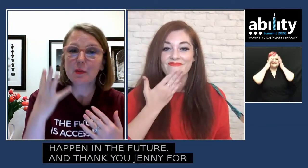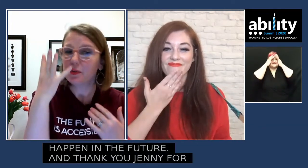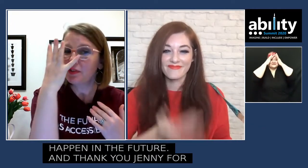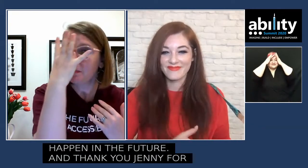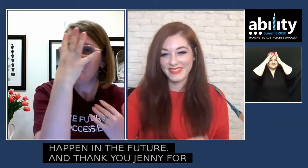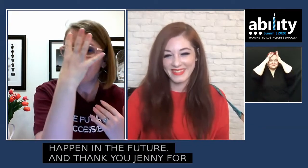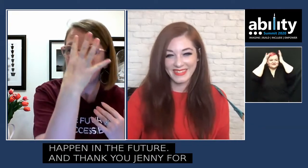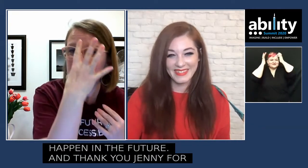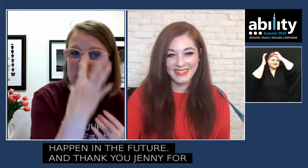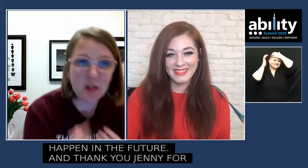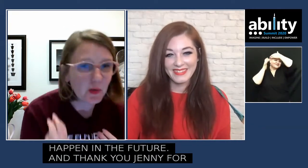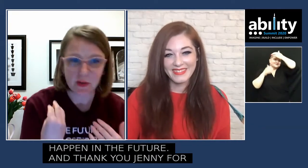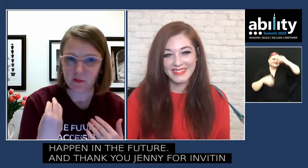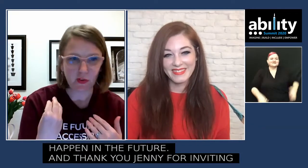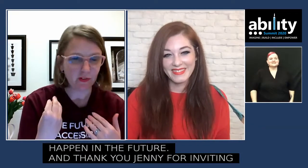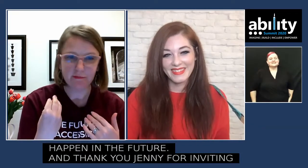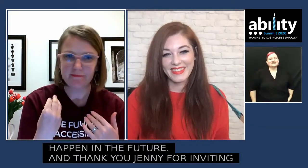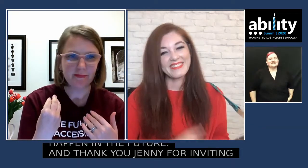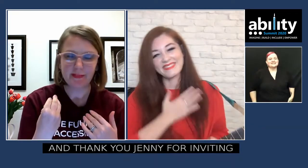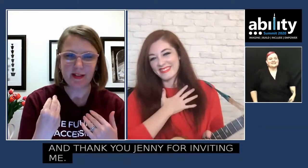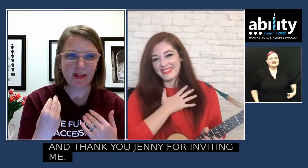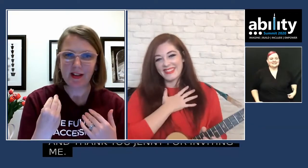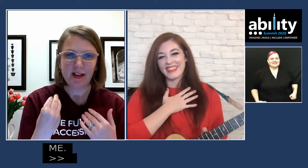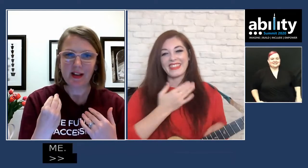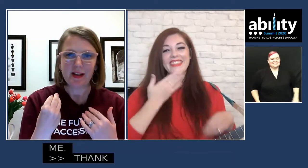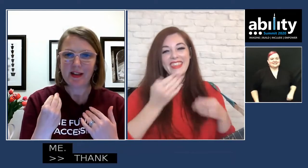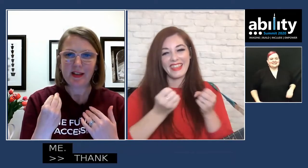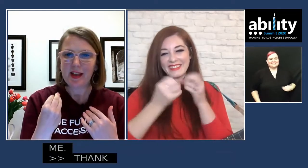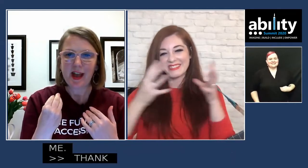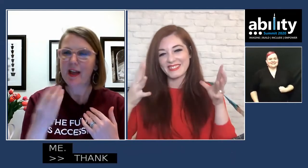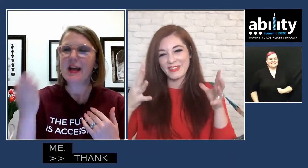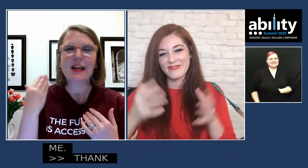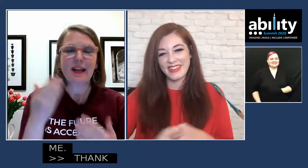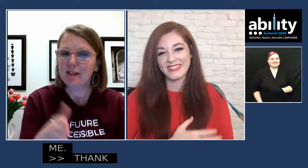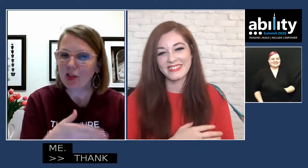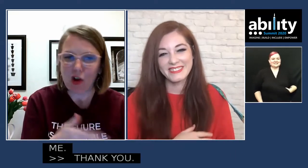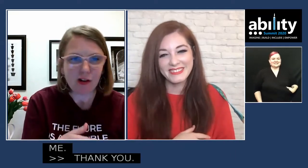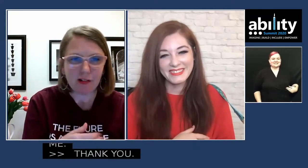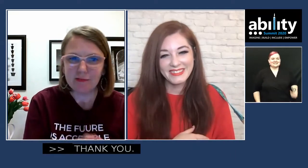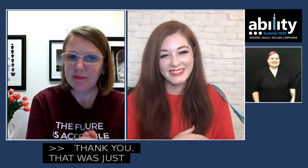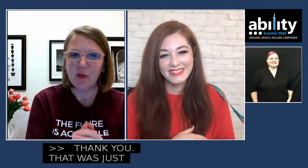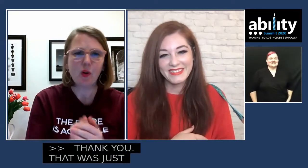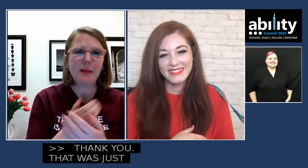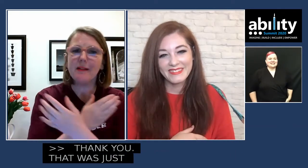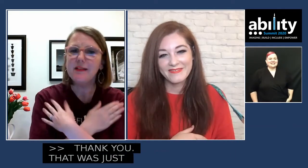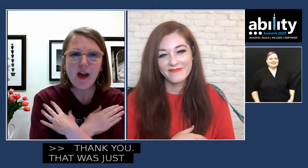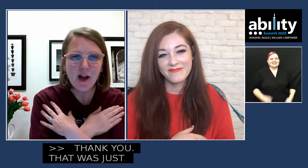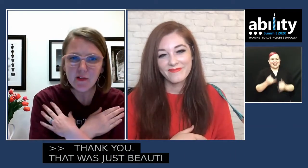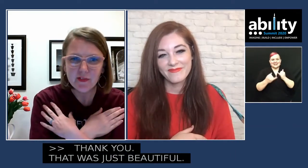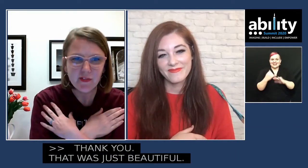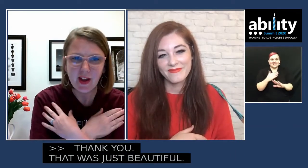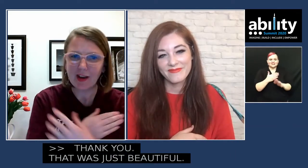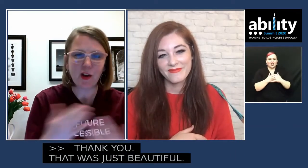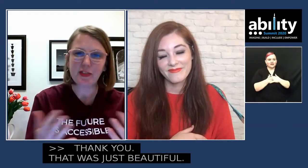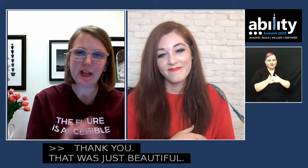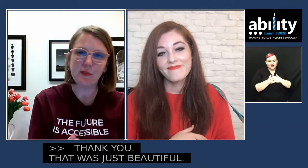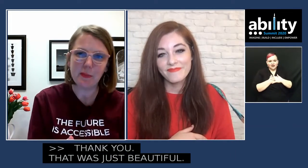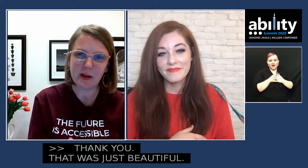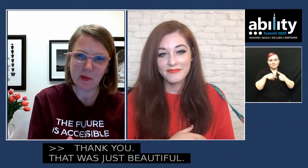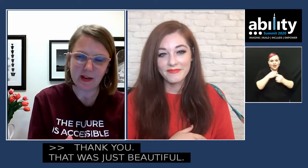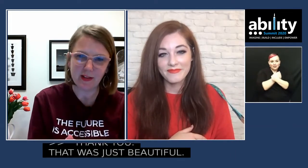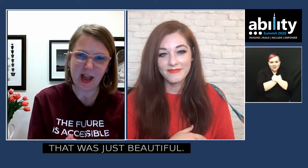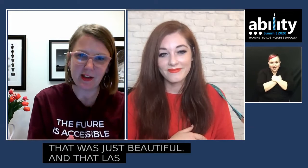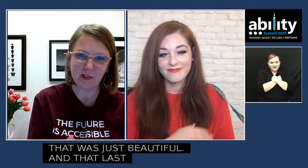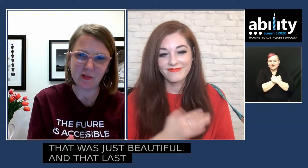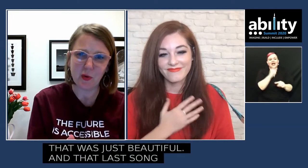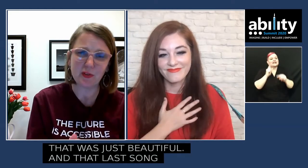Thank you. That was just beautiful. And that last song, all about love, I can't think of a